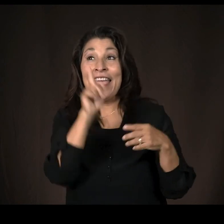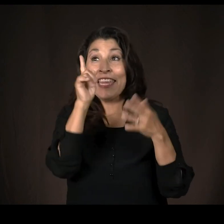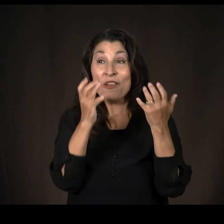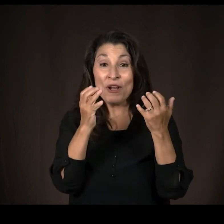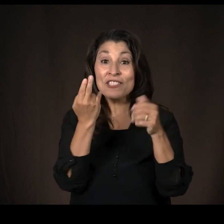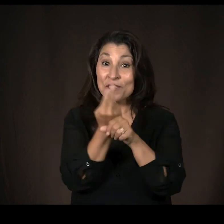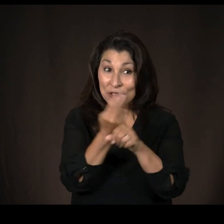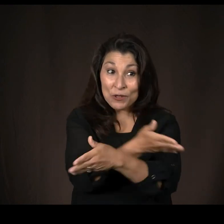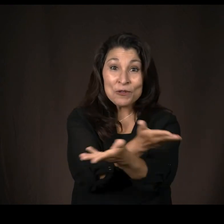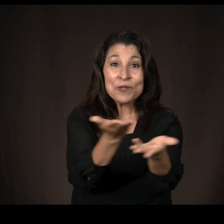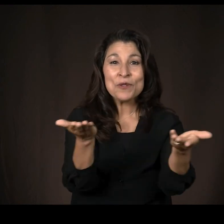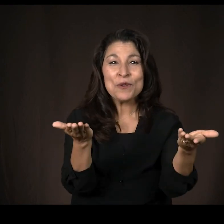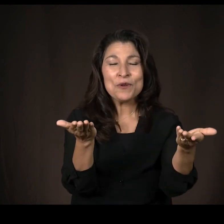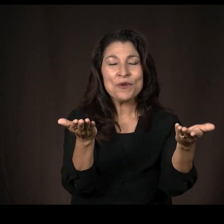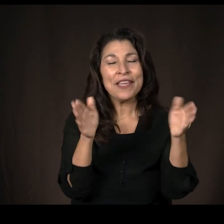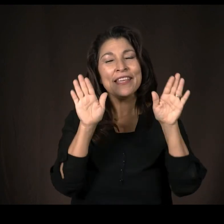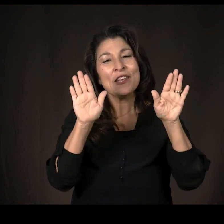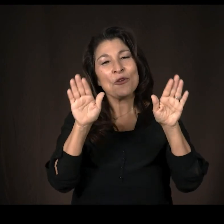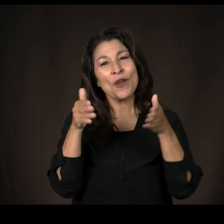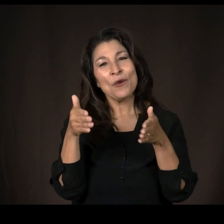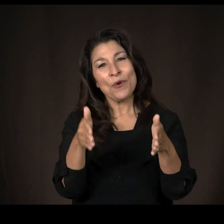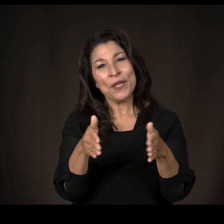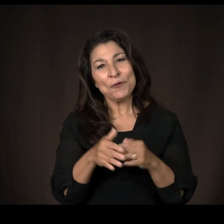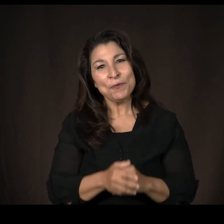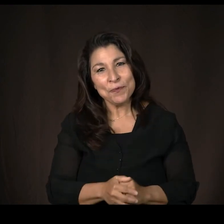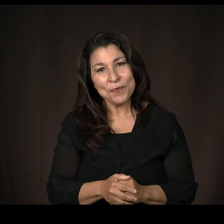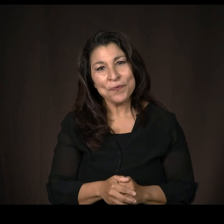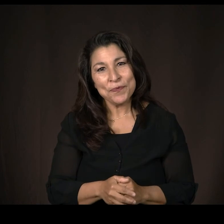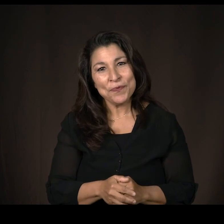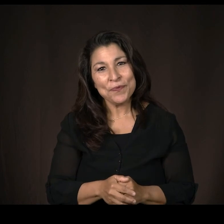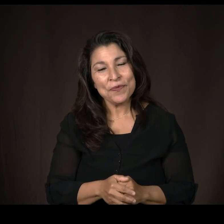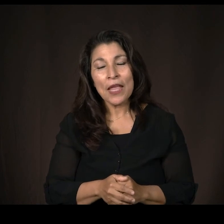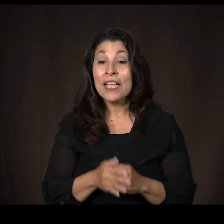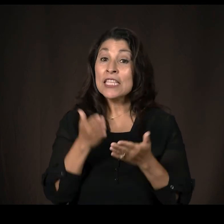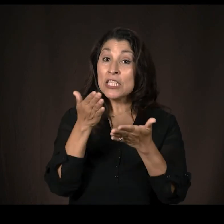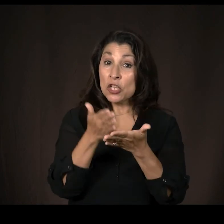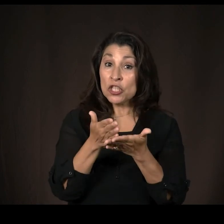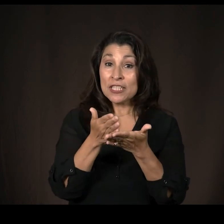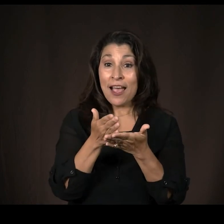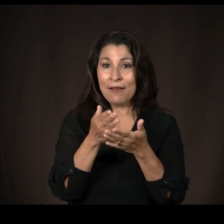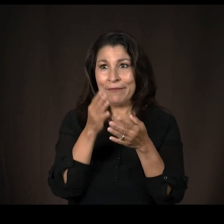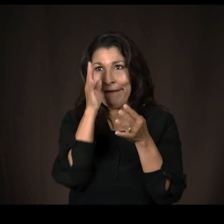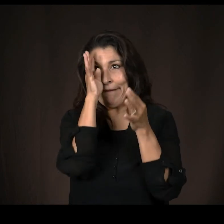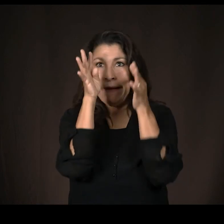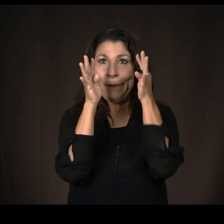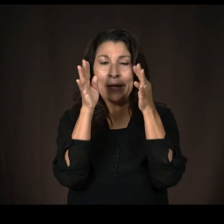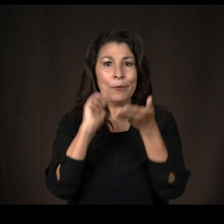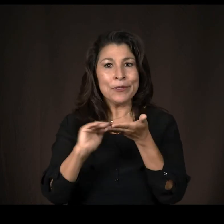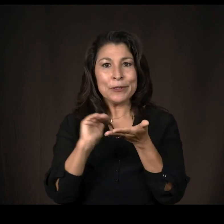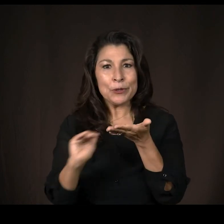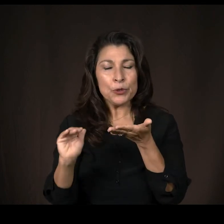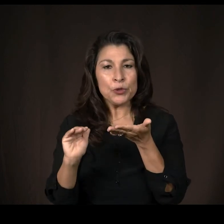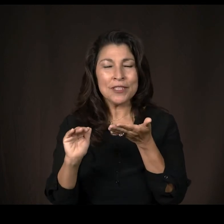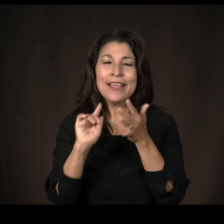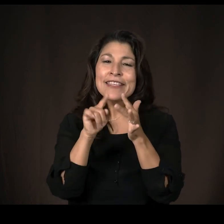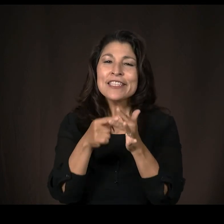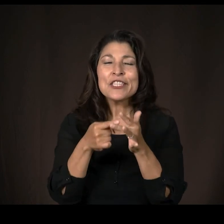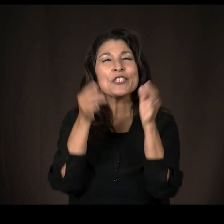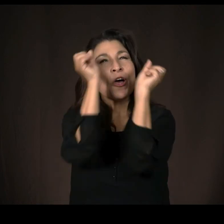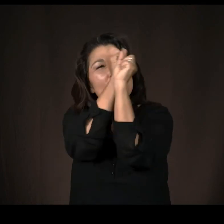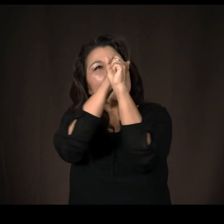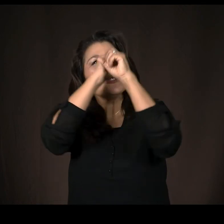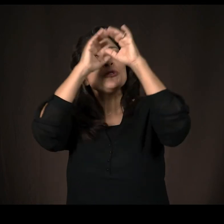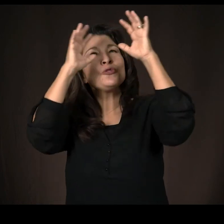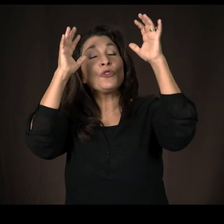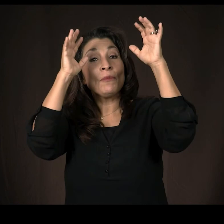wants to use you in a great way. So stop making excuses. Start